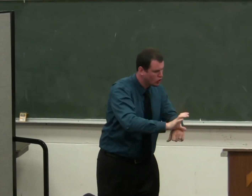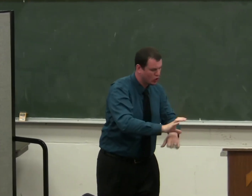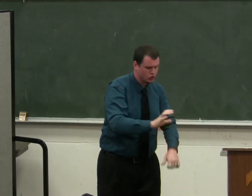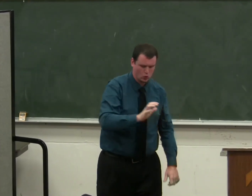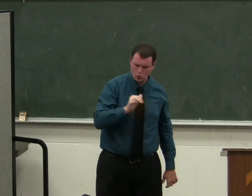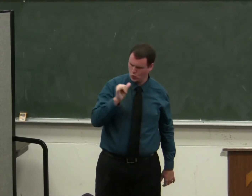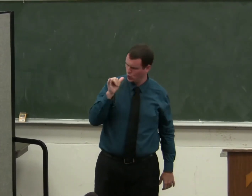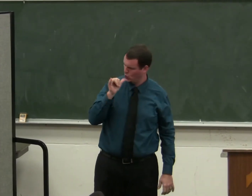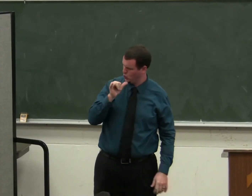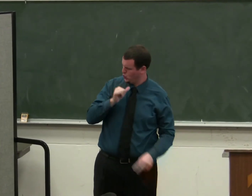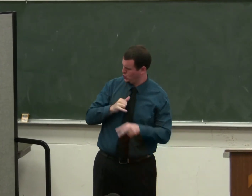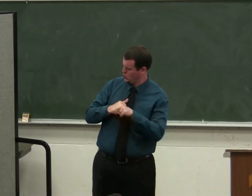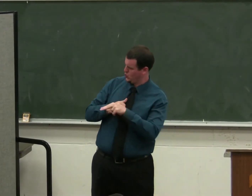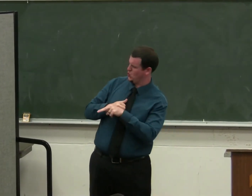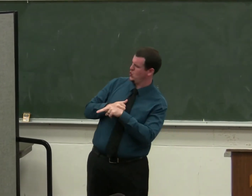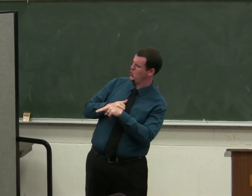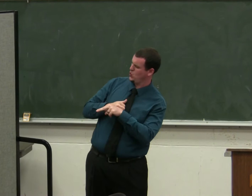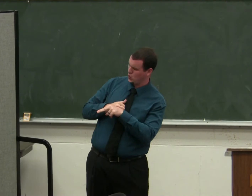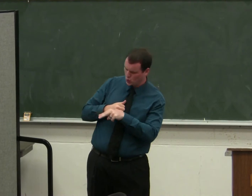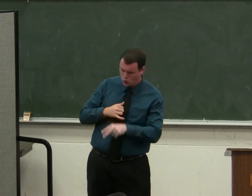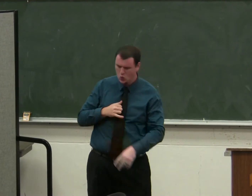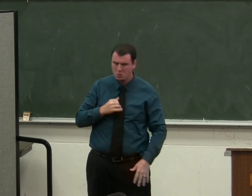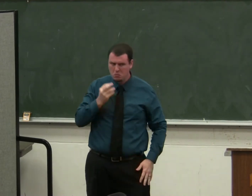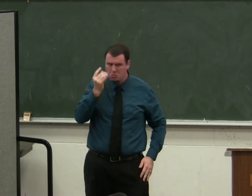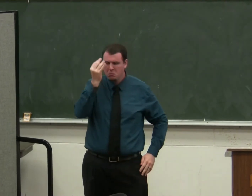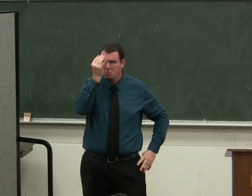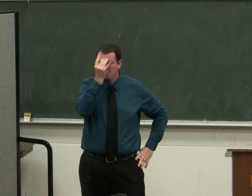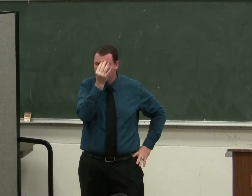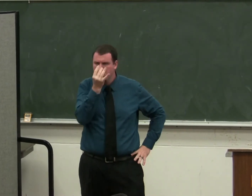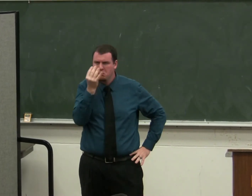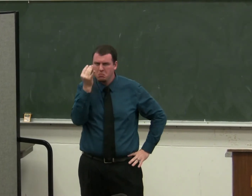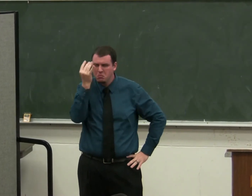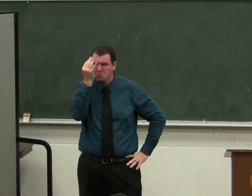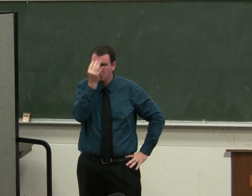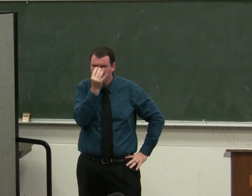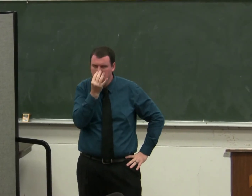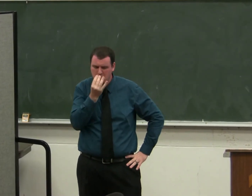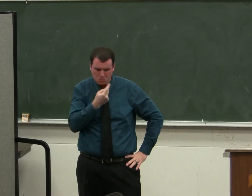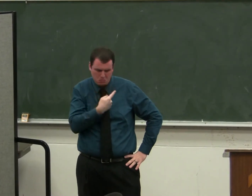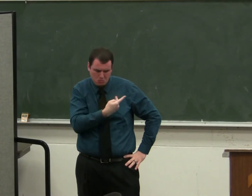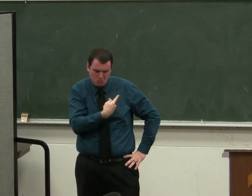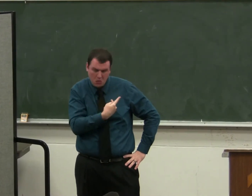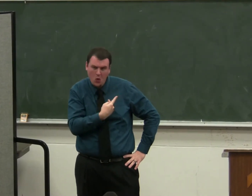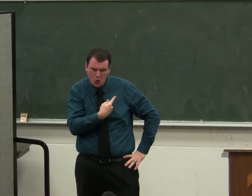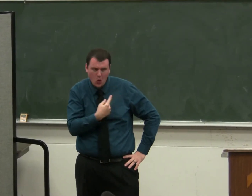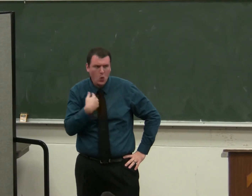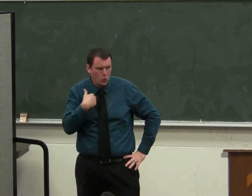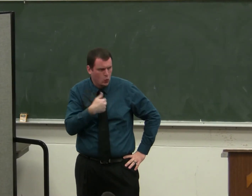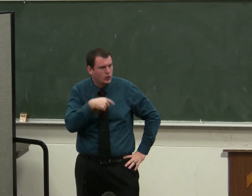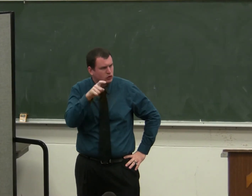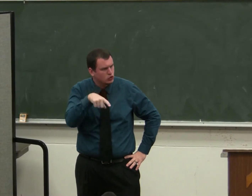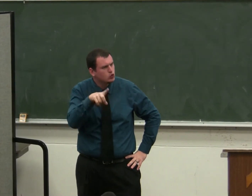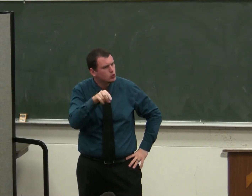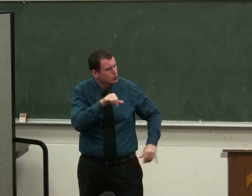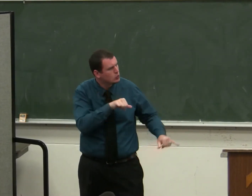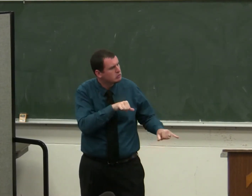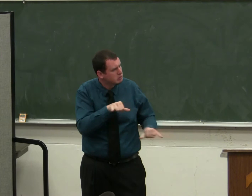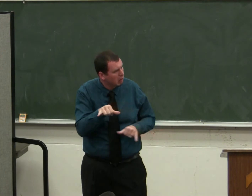got from the house, they gave it to the church. And they thought, oh, wow, maybe the two of us should do